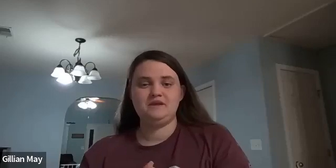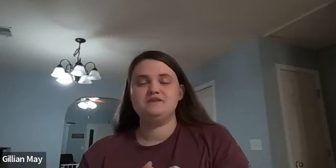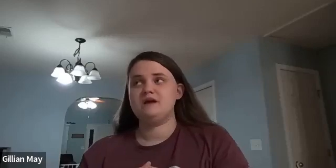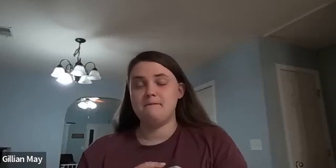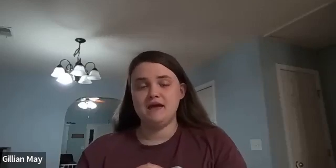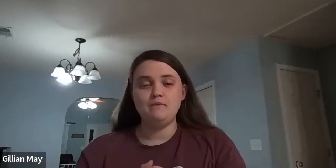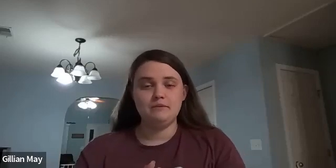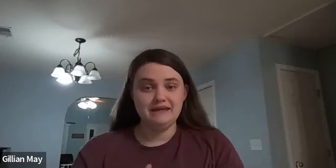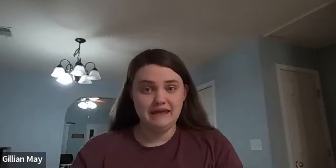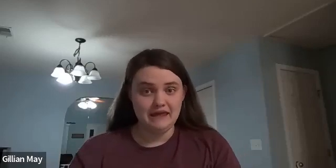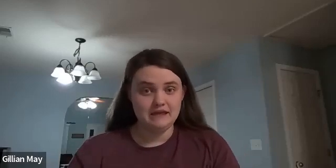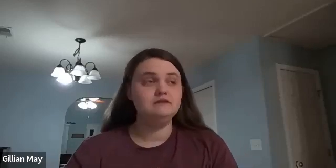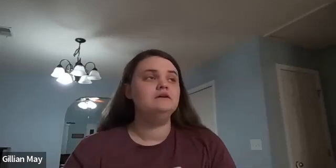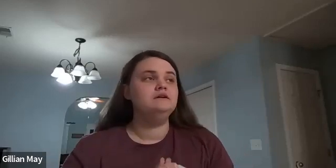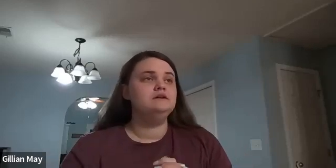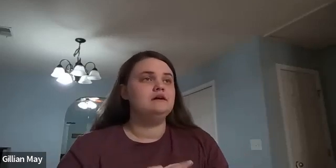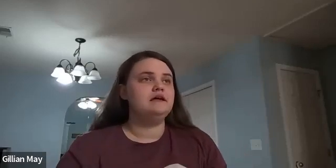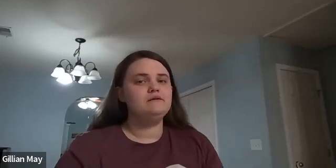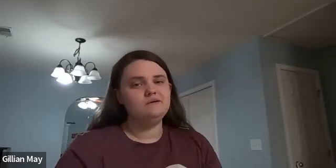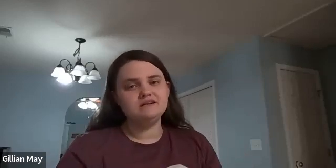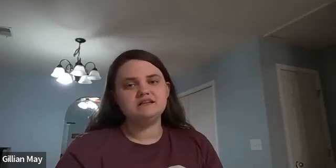So we got man, woman, and kid. And that really is like